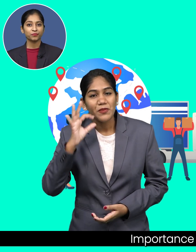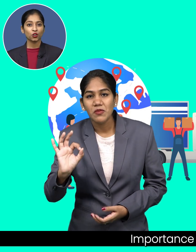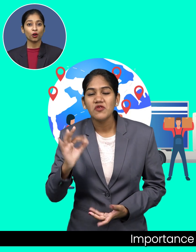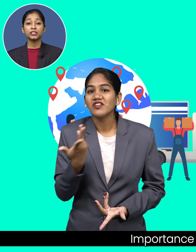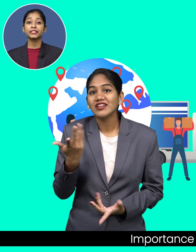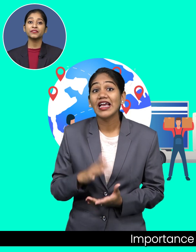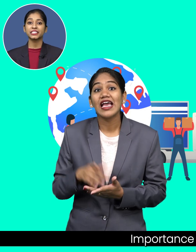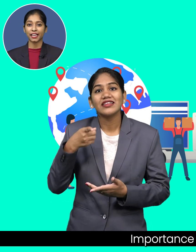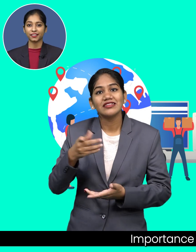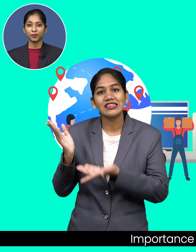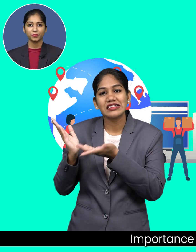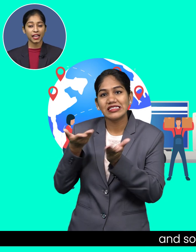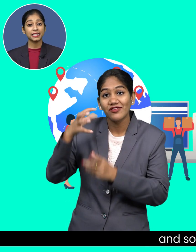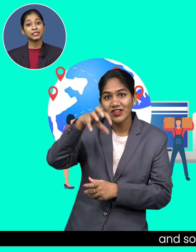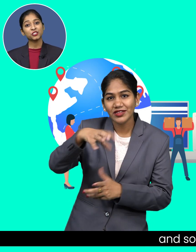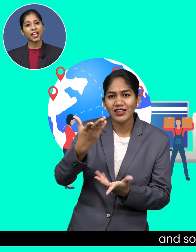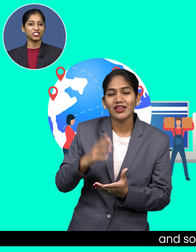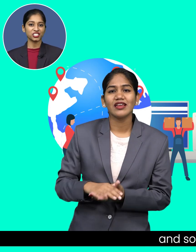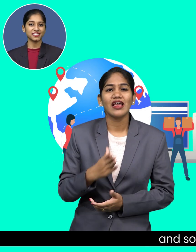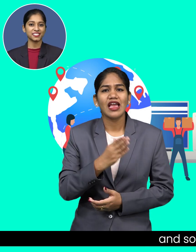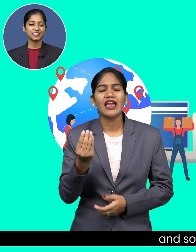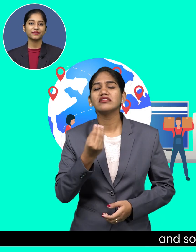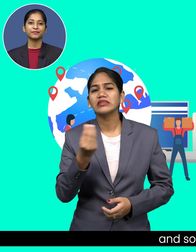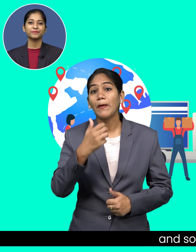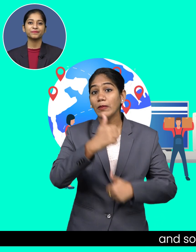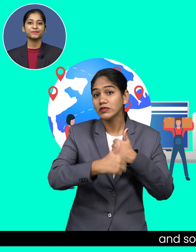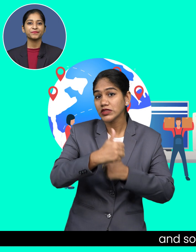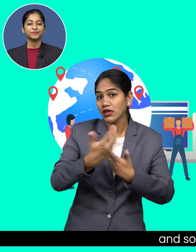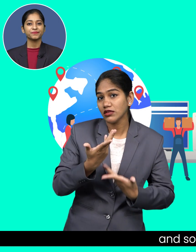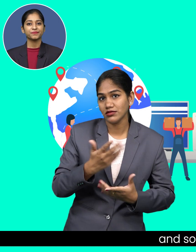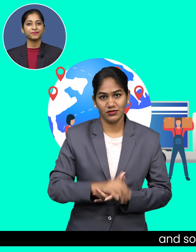Importance of the service sector and some challenges.